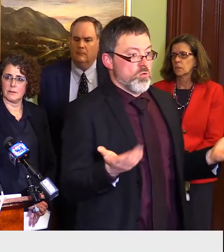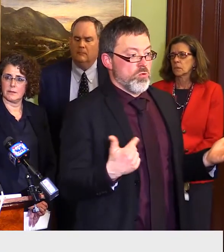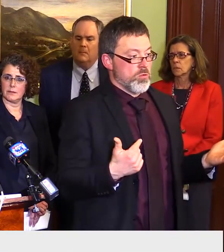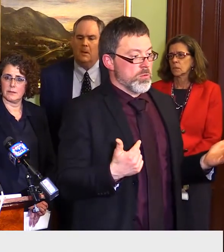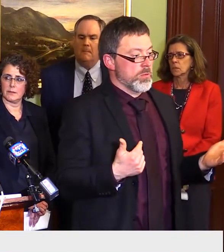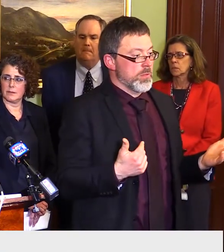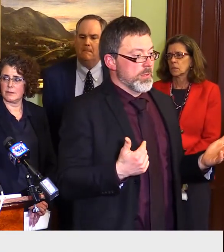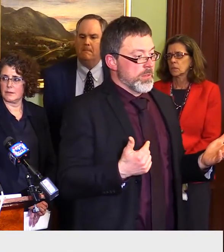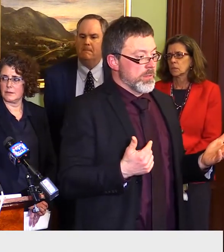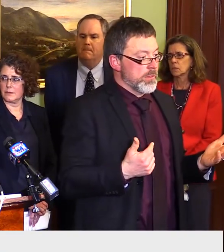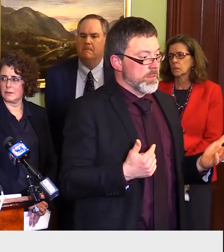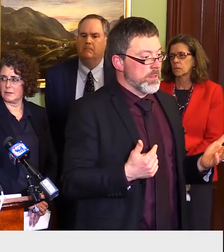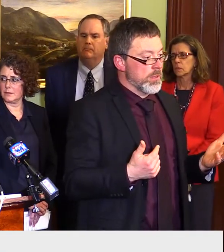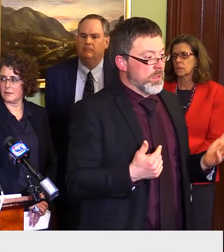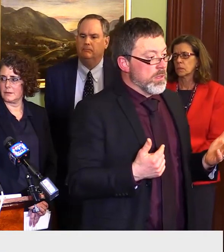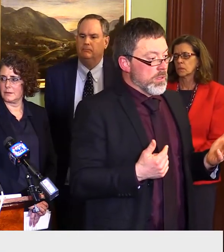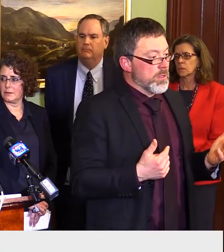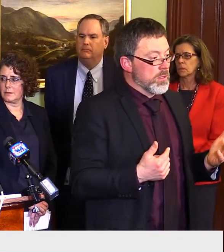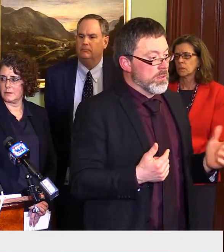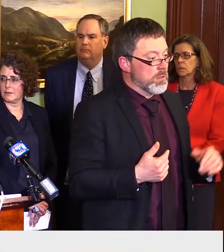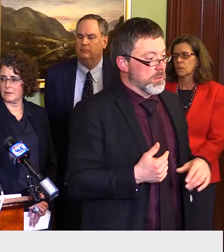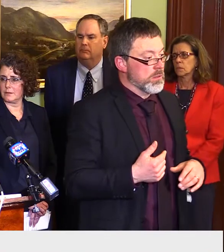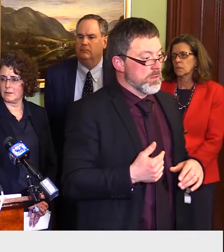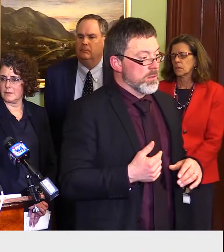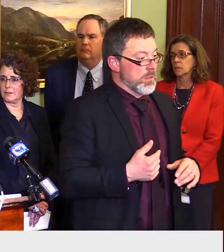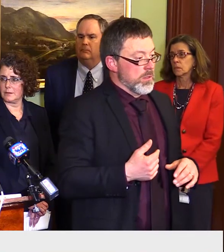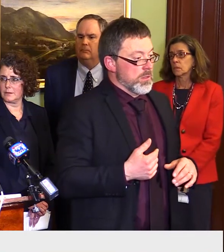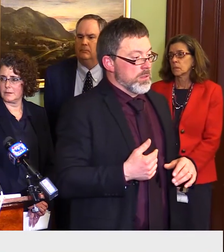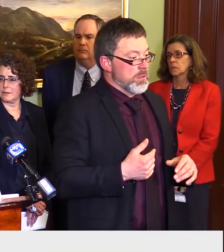tonight to actually talk about the